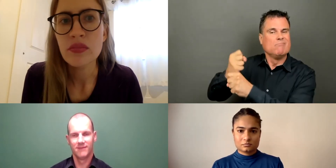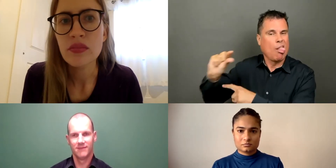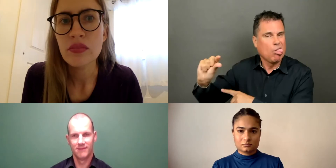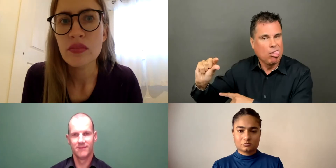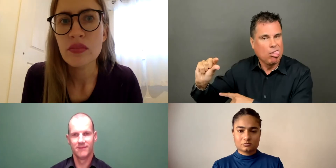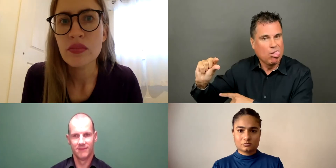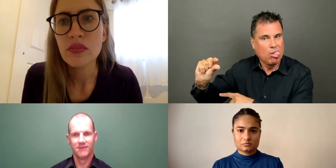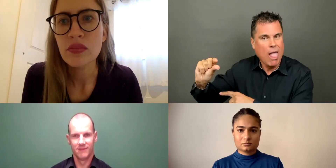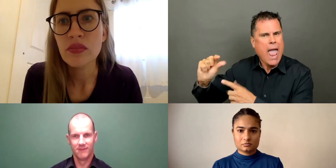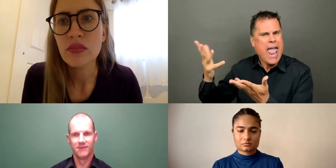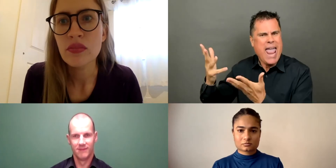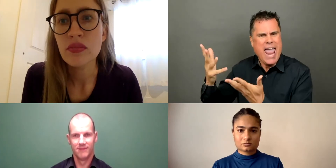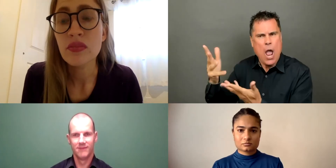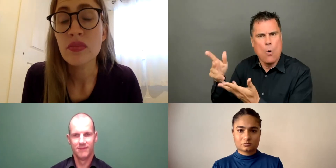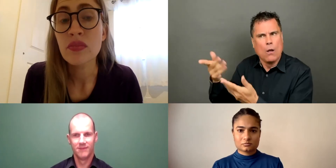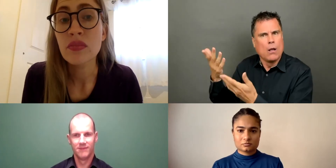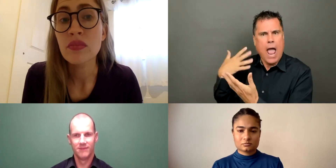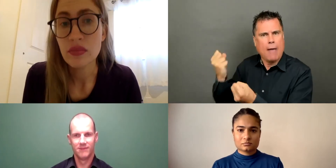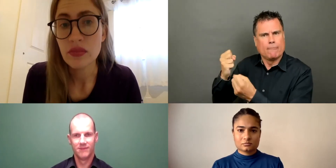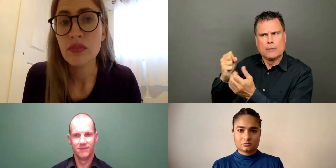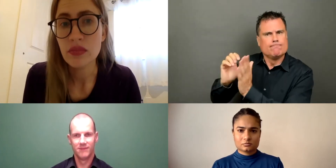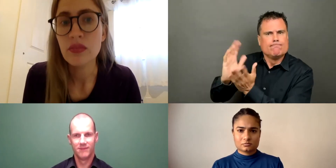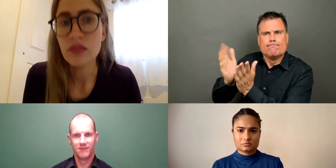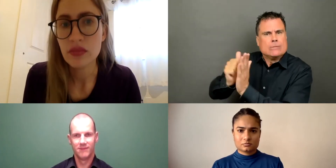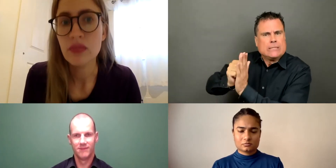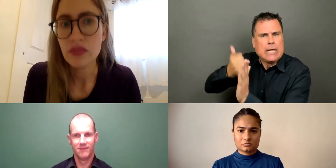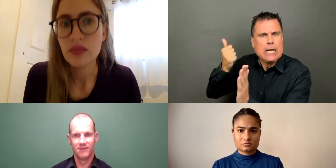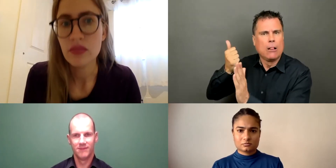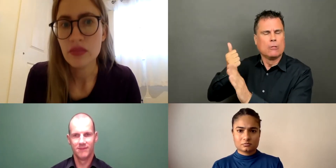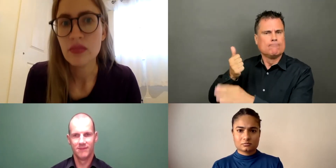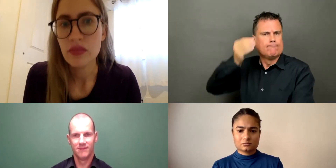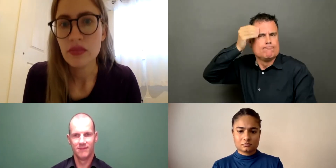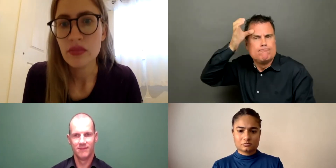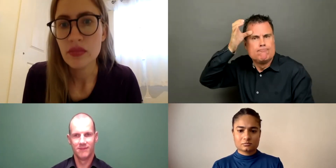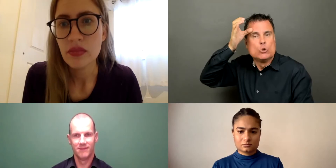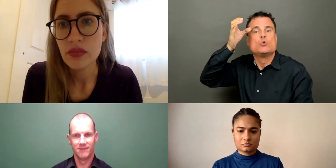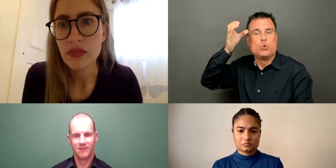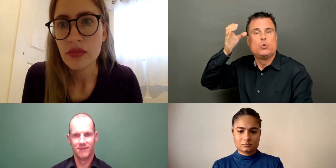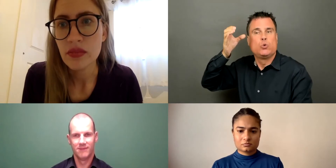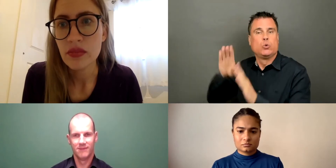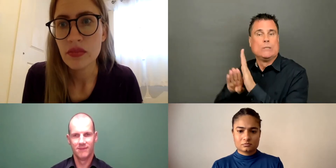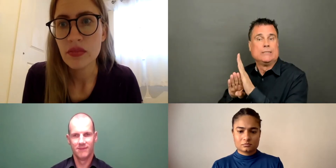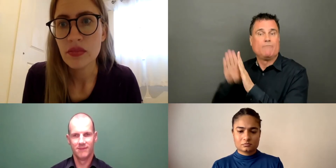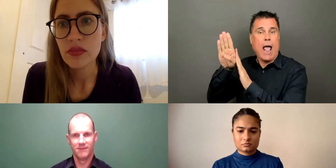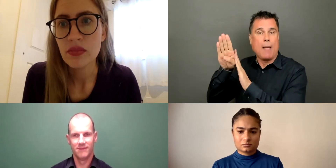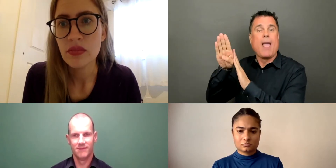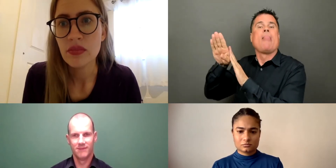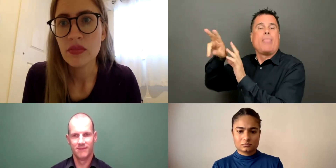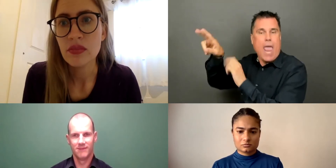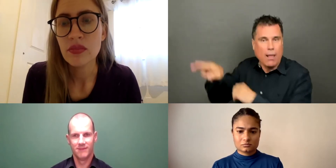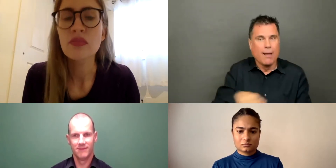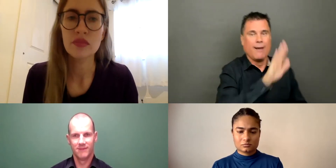not really have, they only have a few opportunities in their country. How can we need to ensure